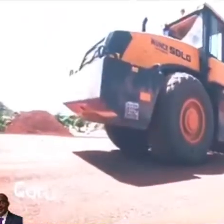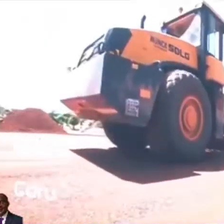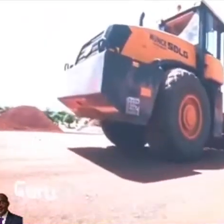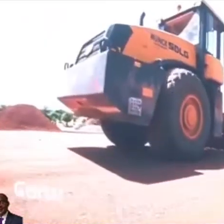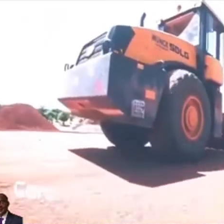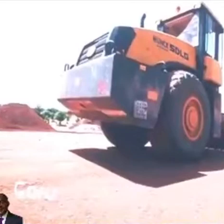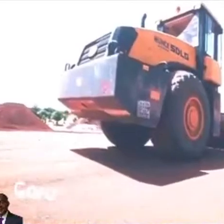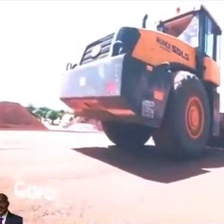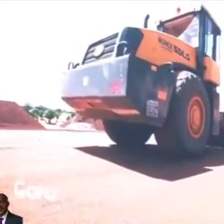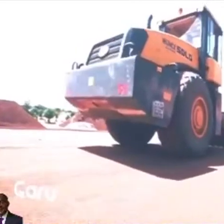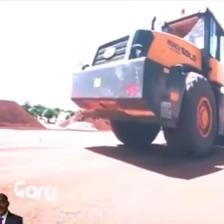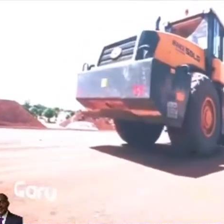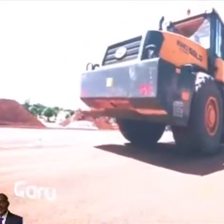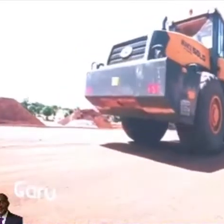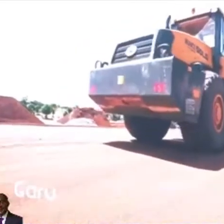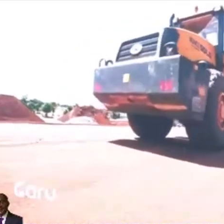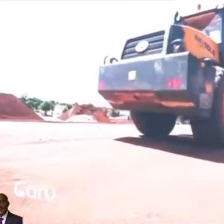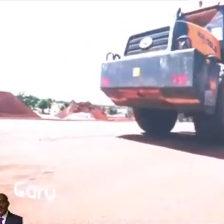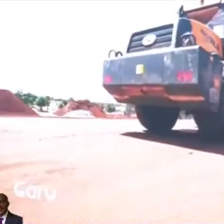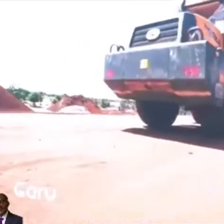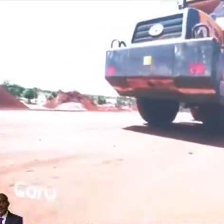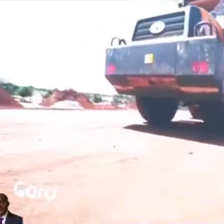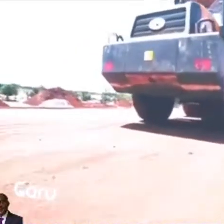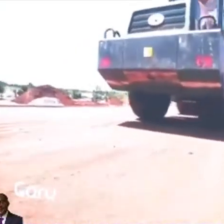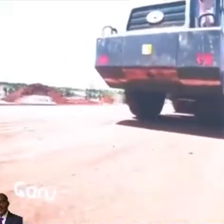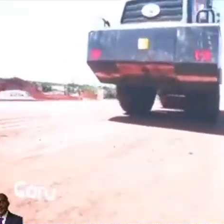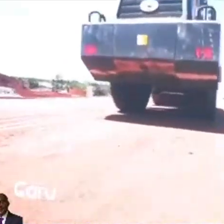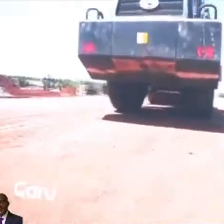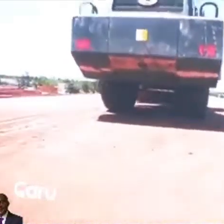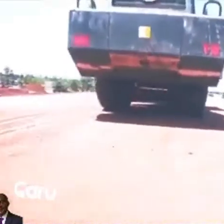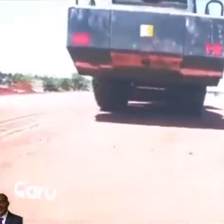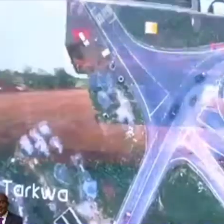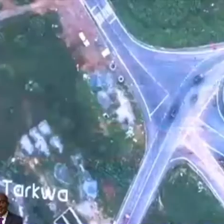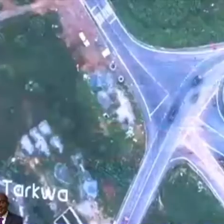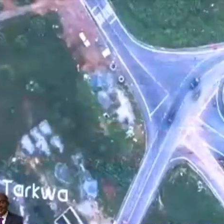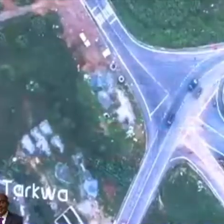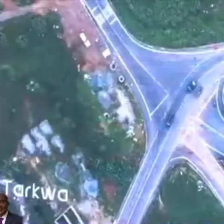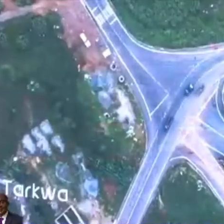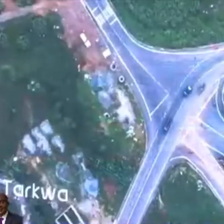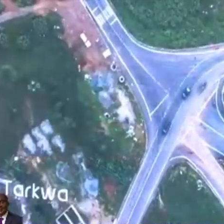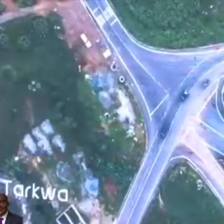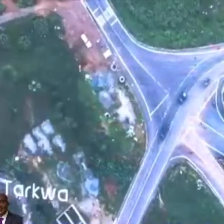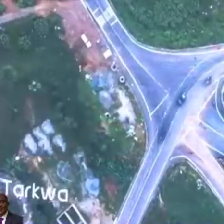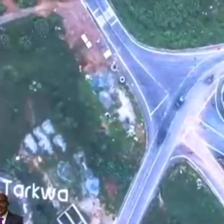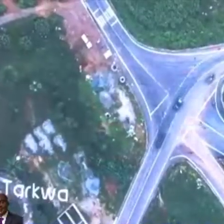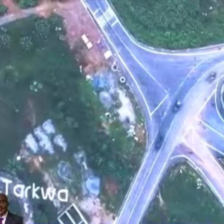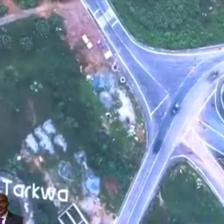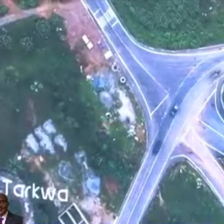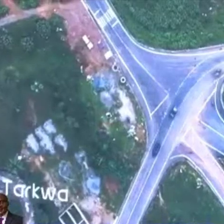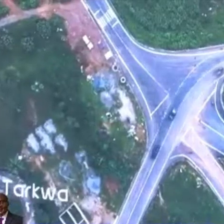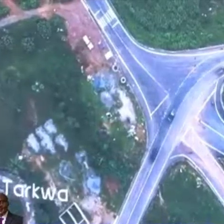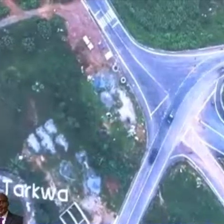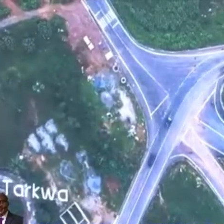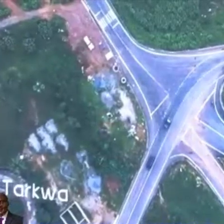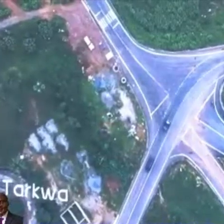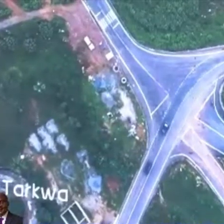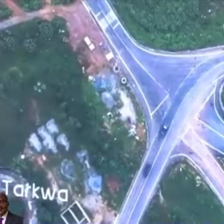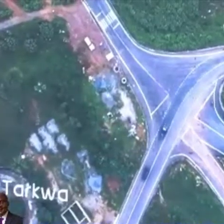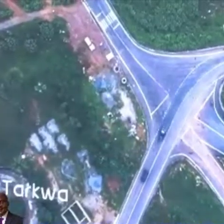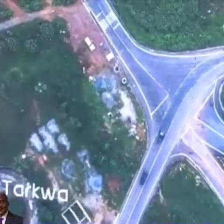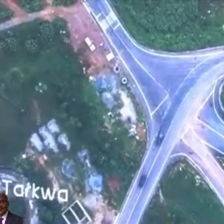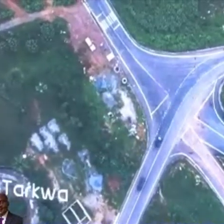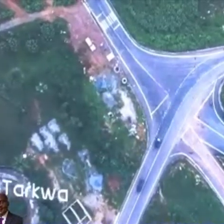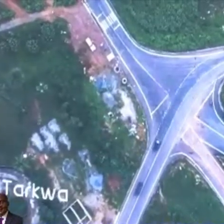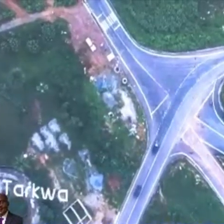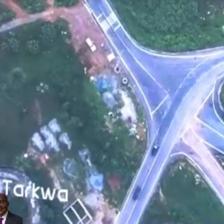unattended is a threat to our economy as a whole, no matter where the gap is. It is in this same spirit that this